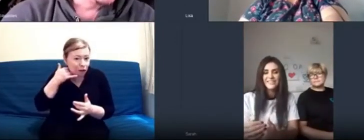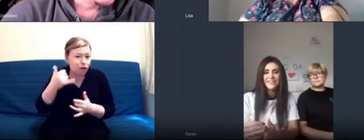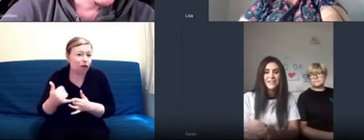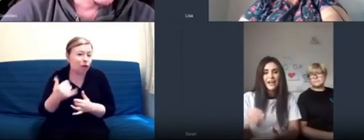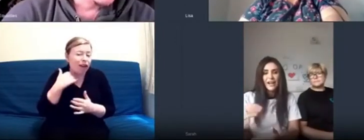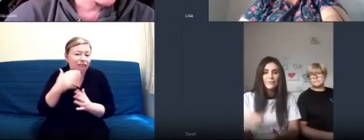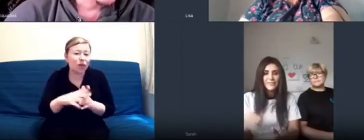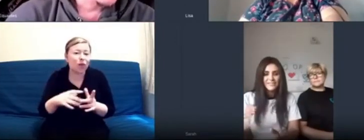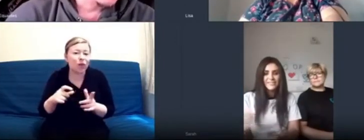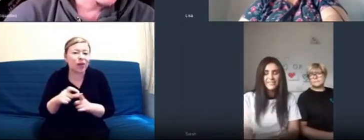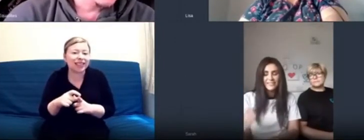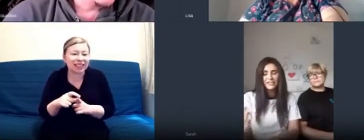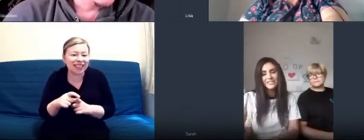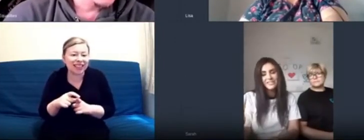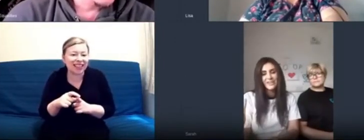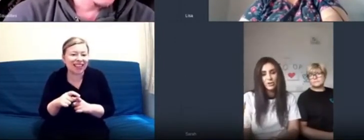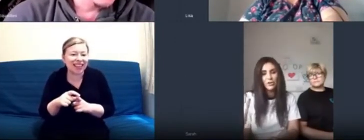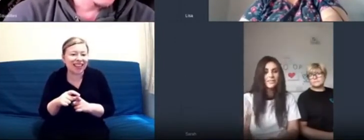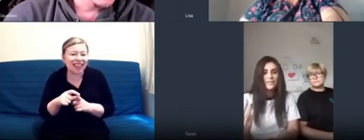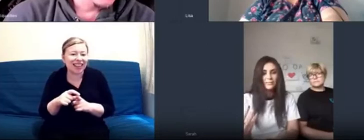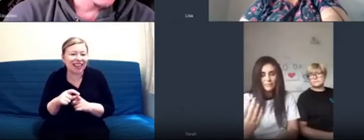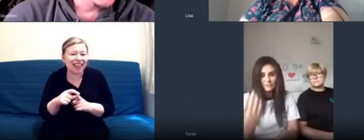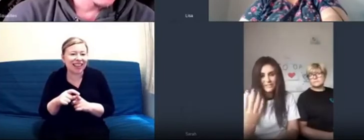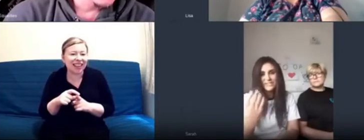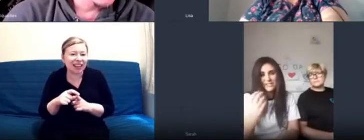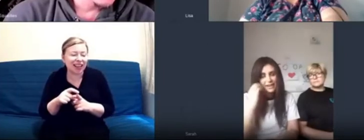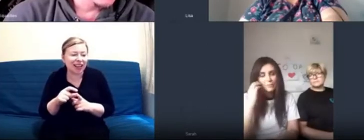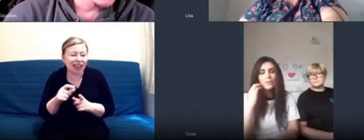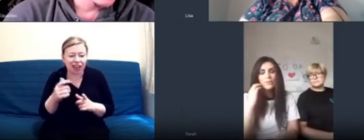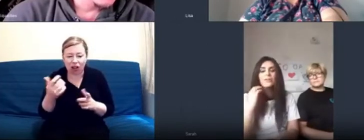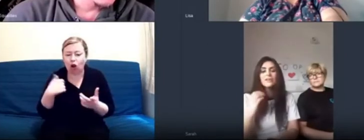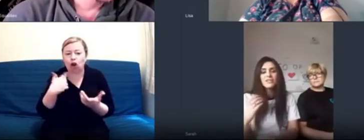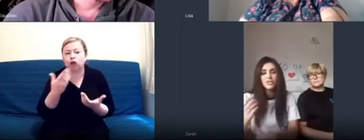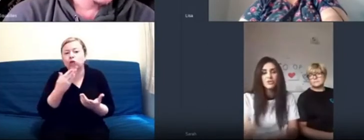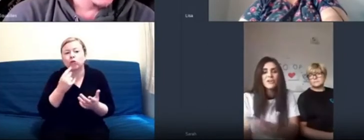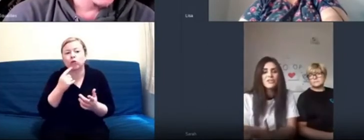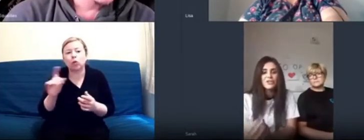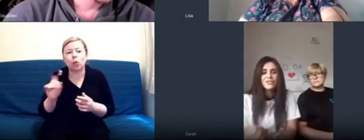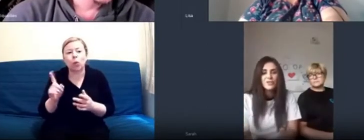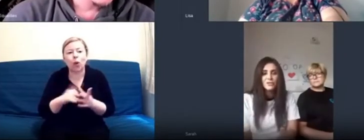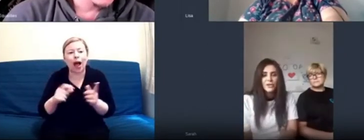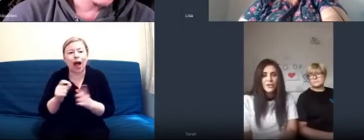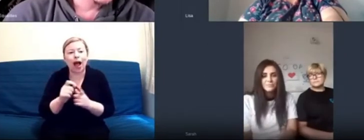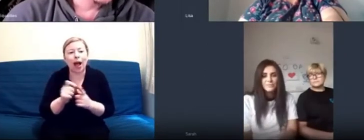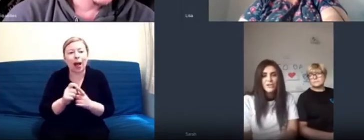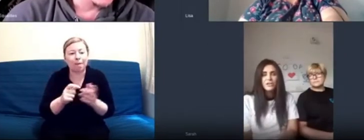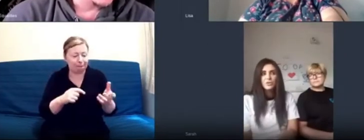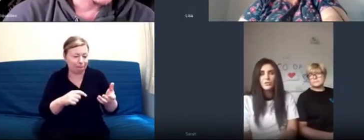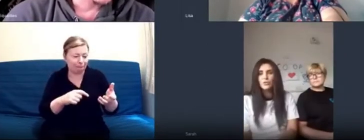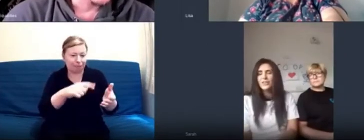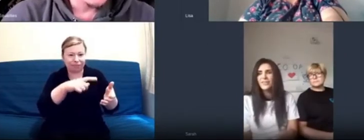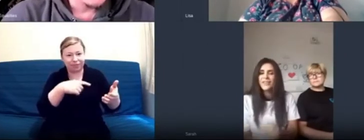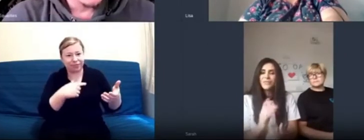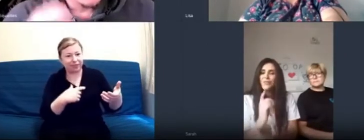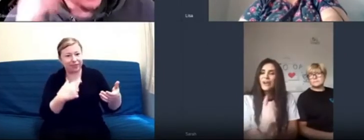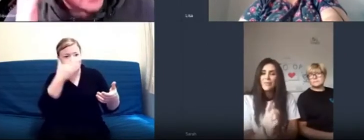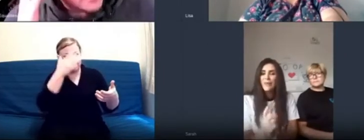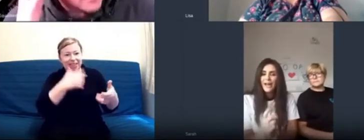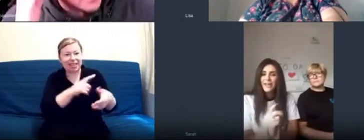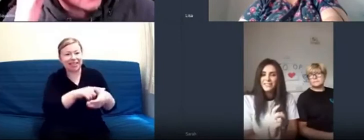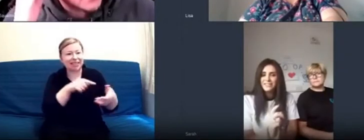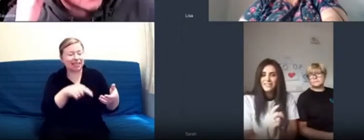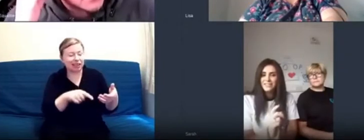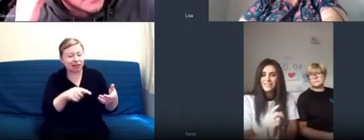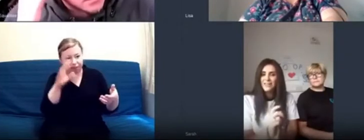had that day, I would then sit on a WhatsApp FaceTime and show them how to cook in a slow cooker. So wow.